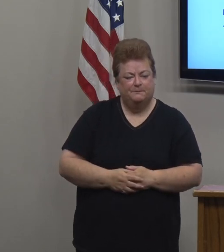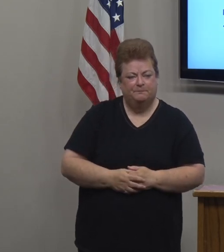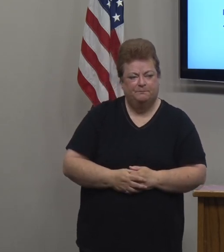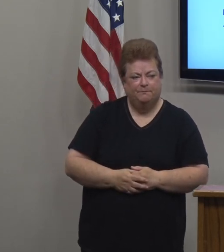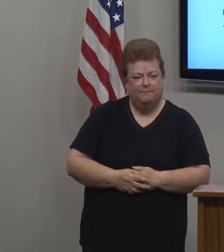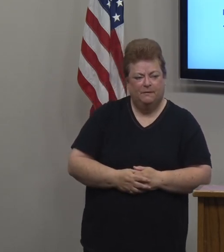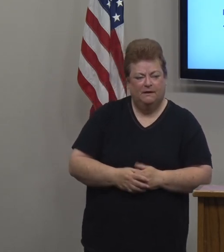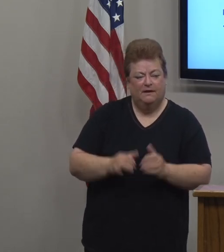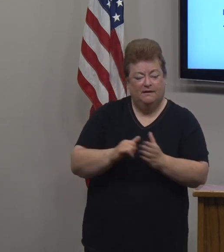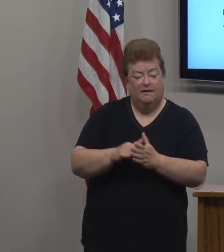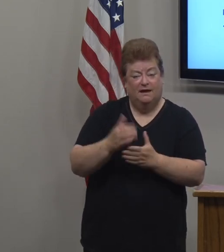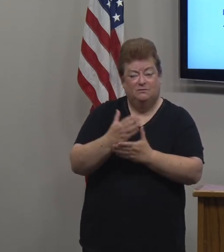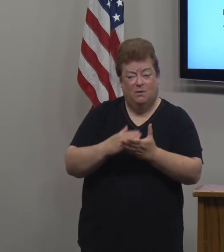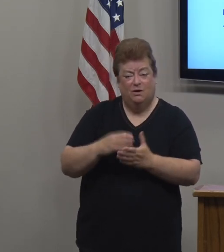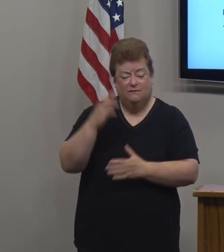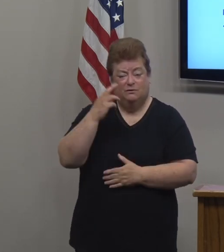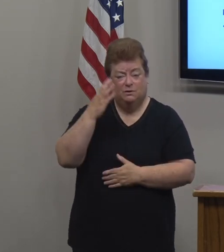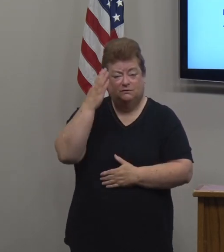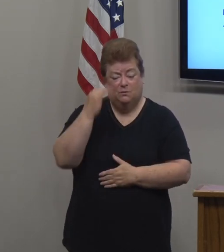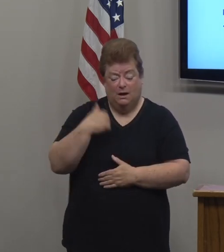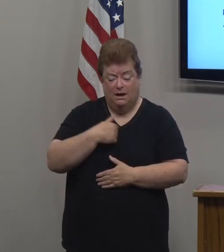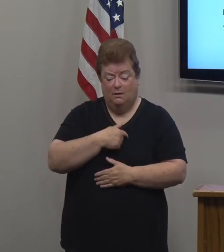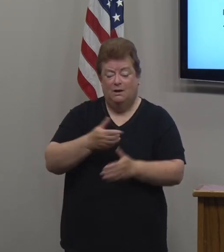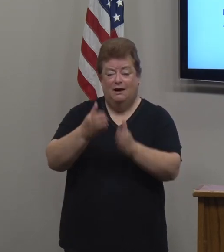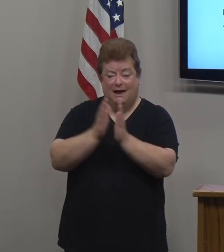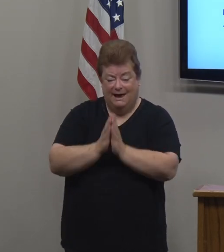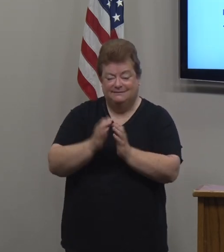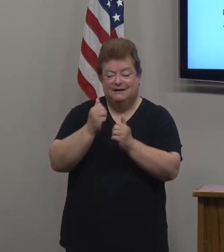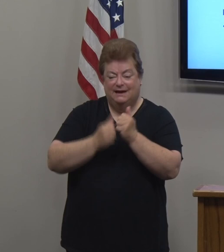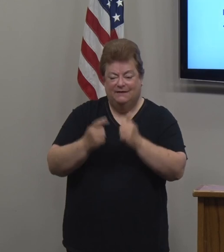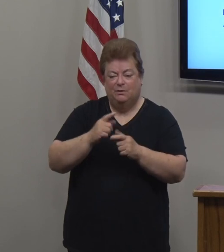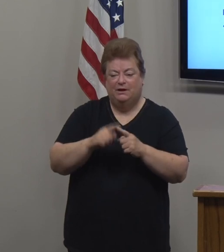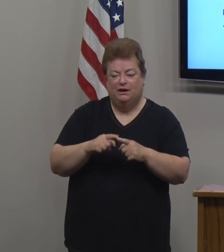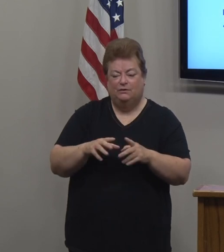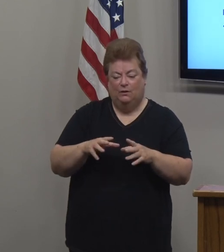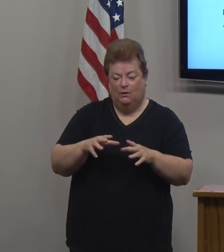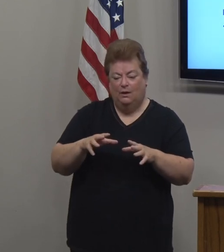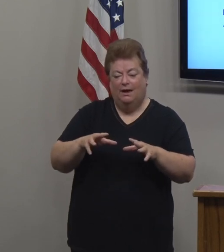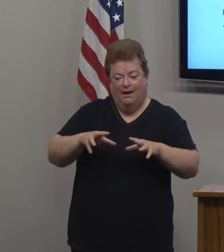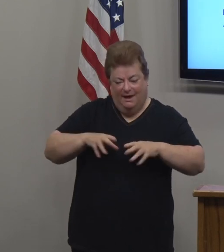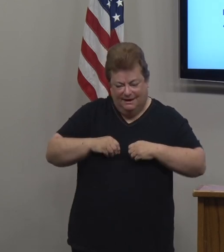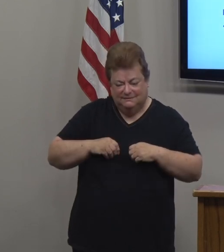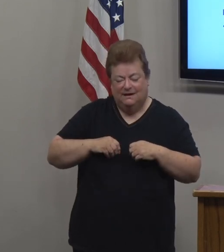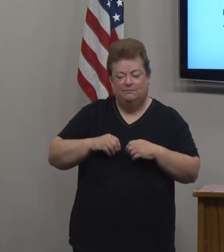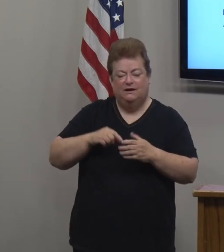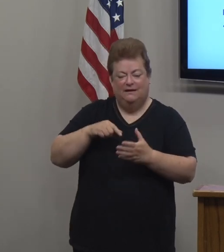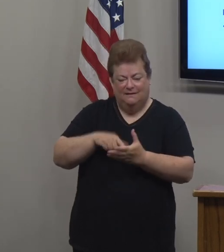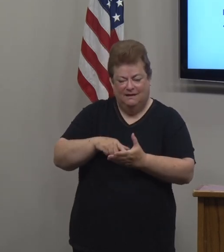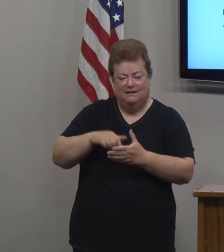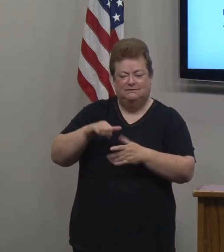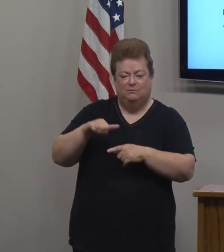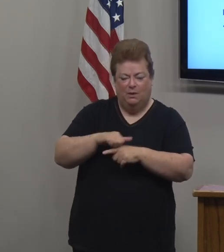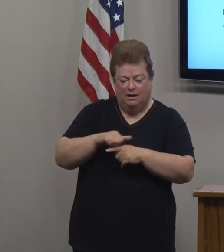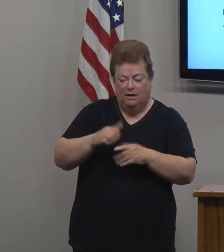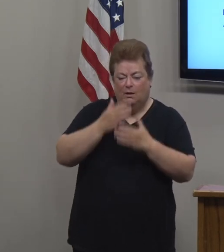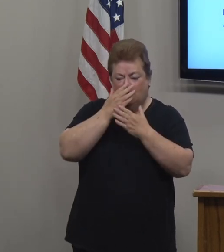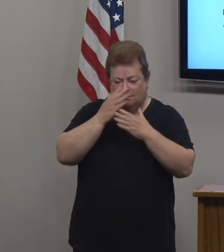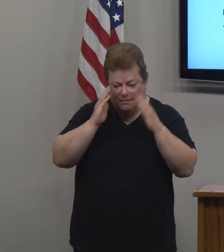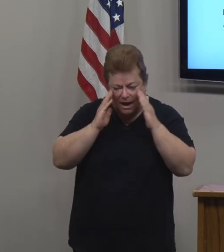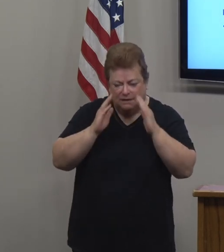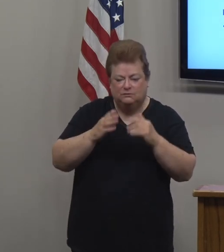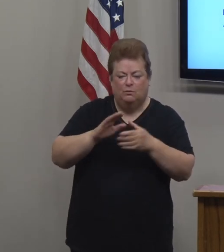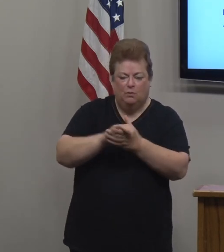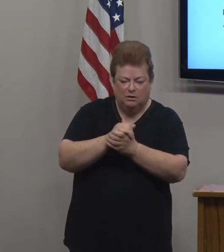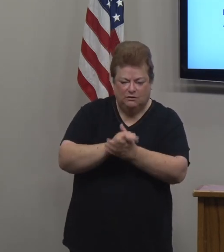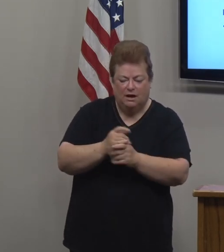And that's part of the reason why we're asking everyone to take these common sense practices so seriously, because when you're wearing masks and watching your distance and washing